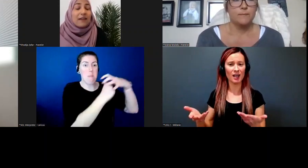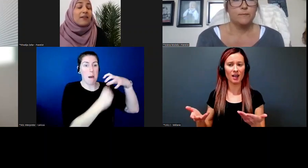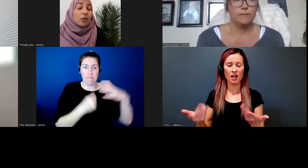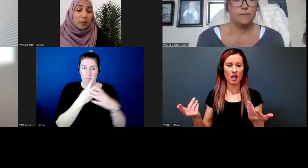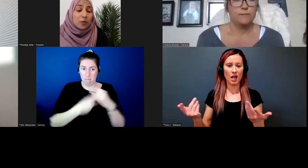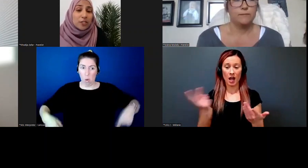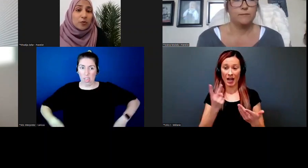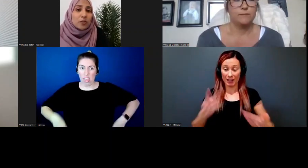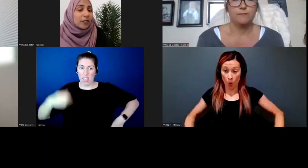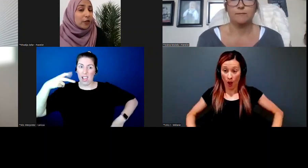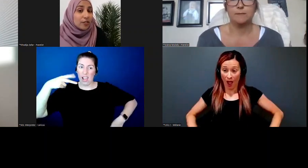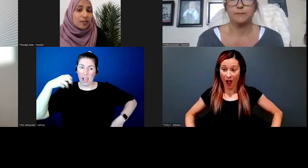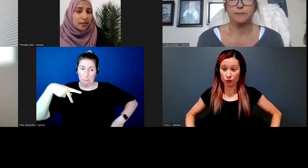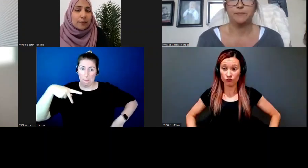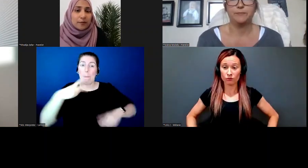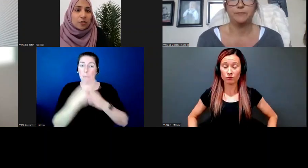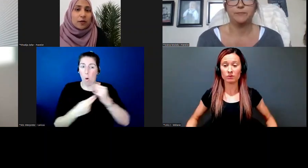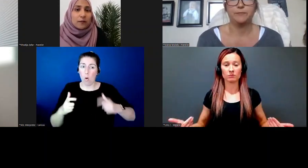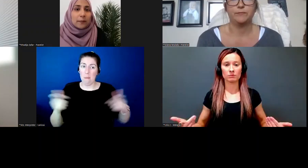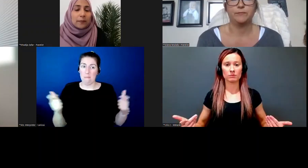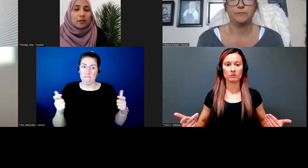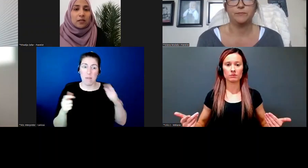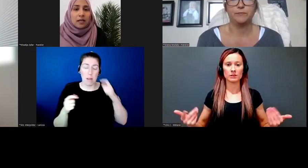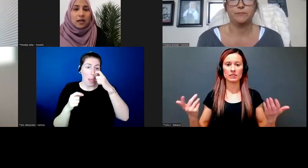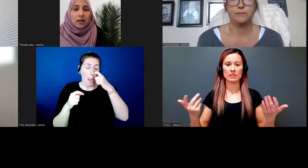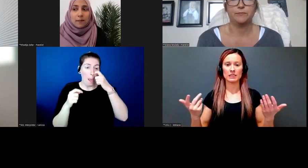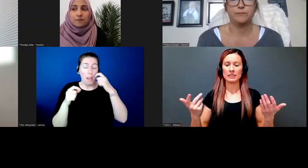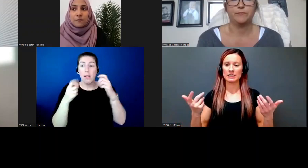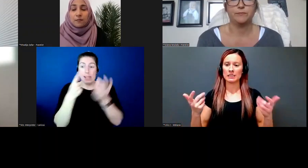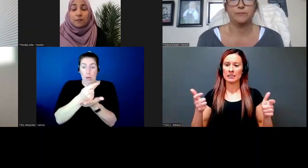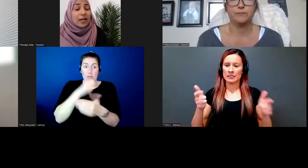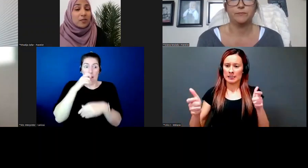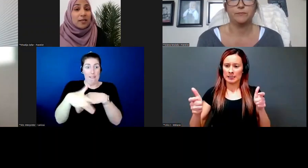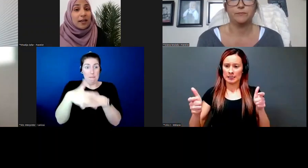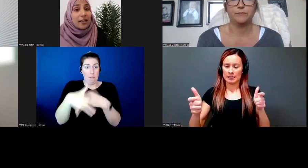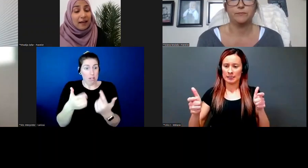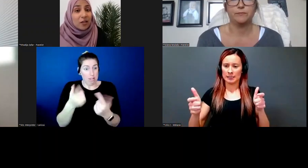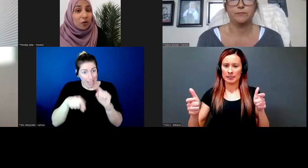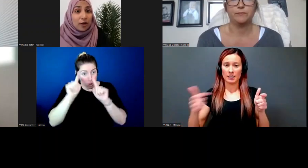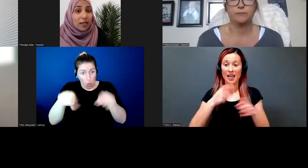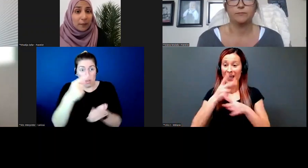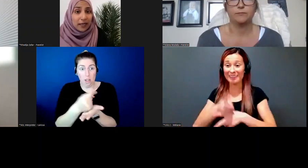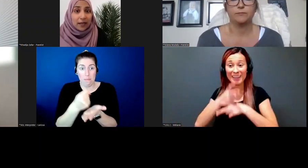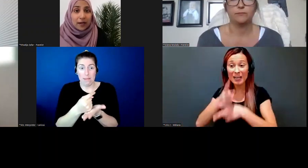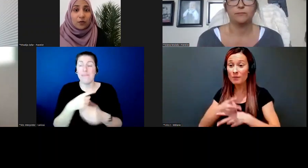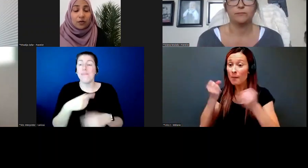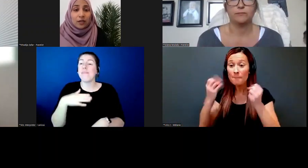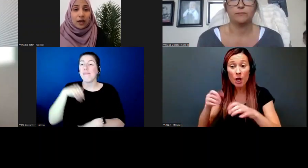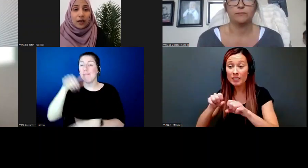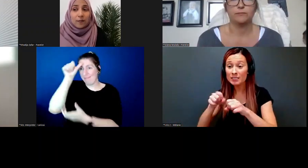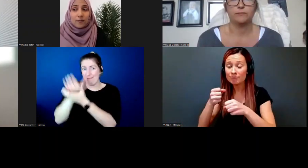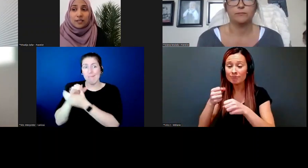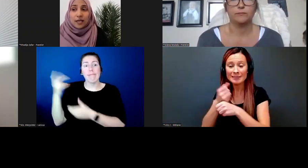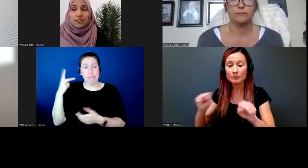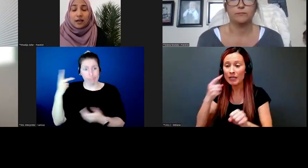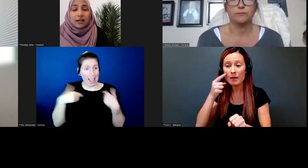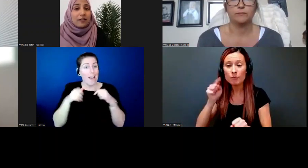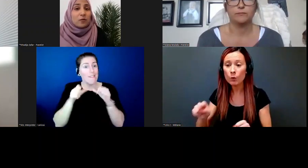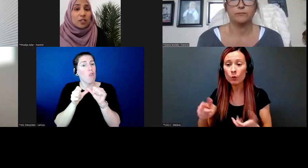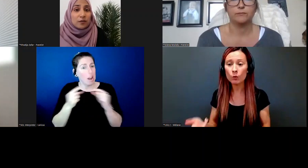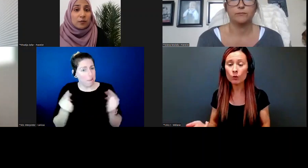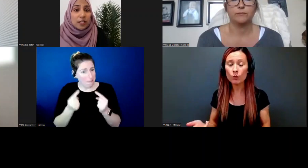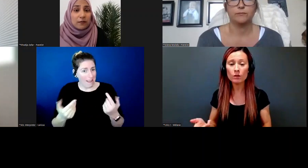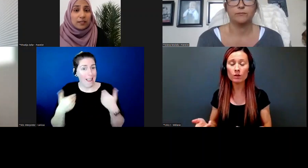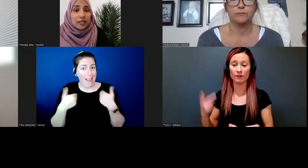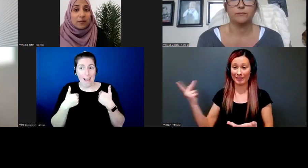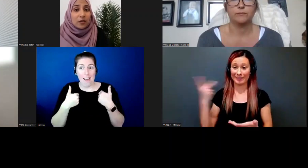and having a lot more issues because this therapy was not available. My husband and I having chronic pain now that I have to